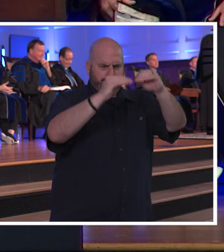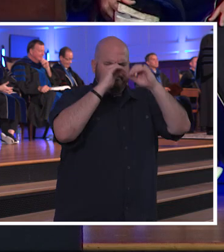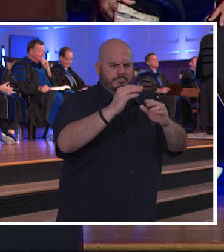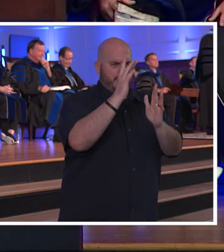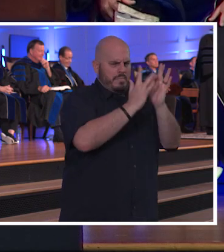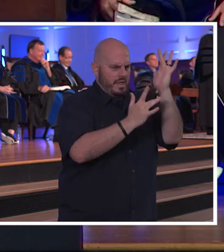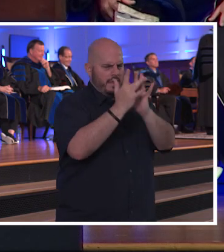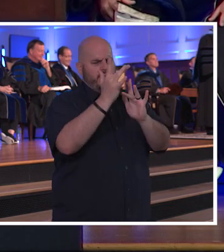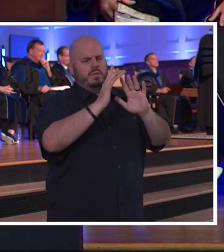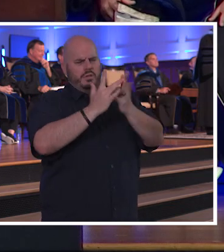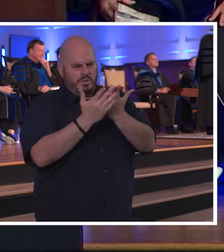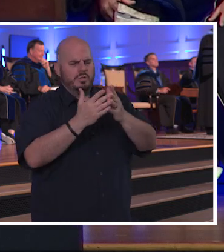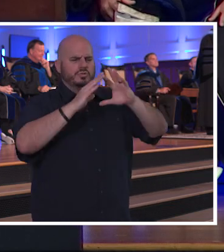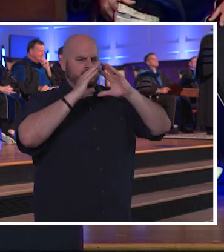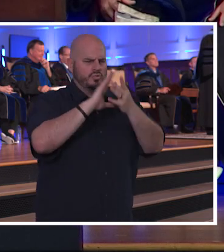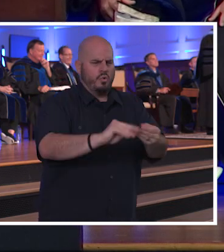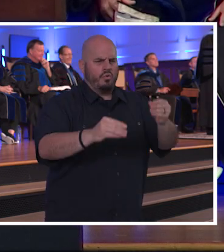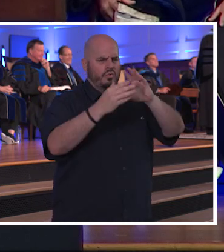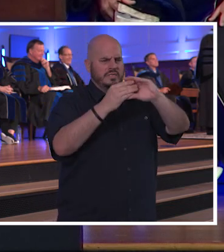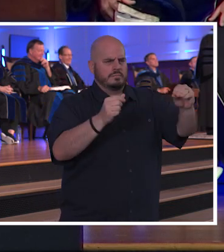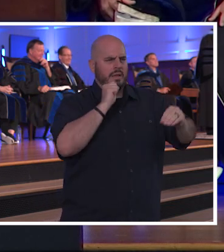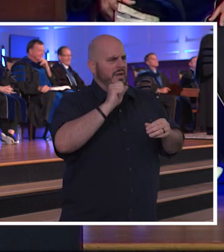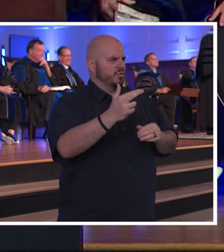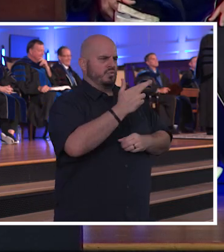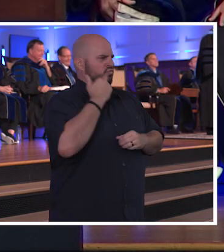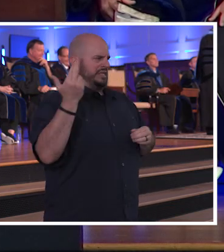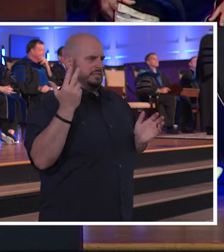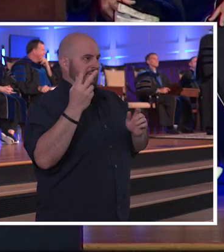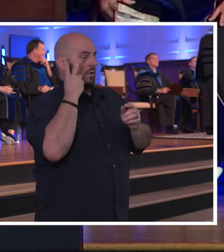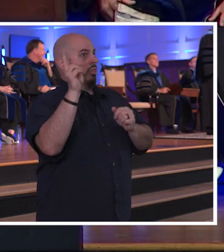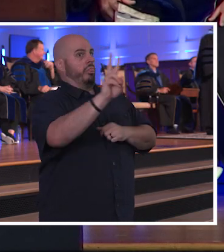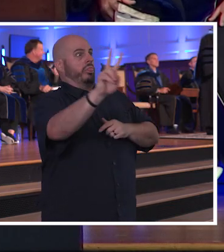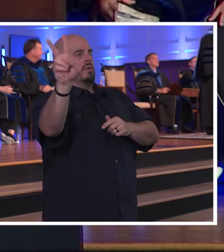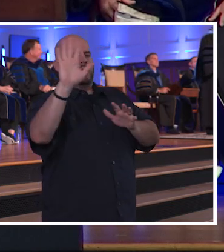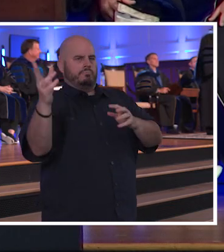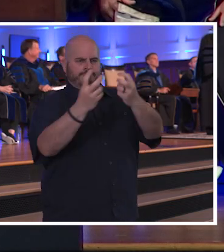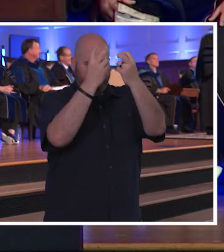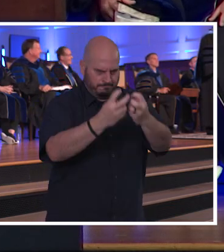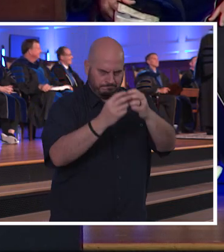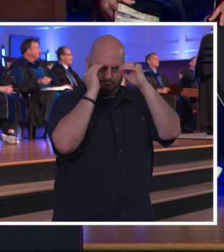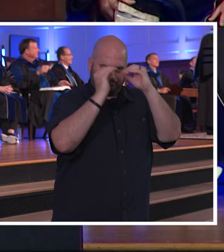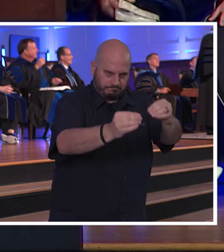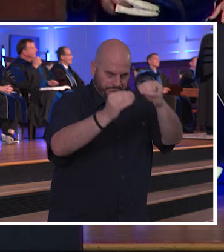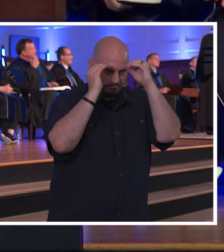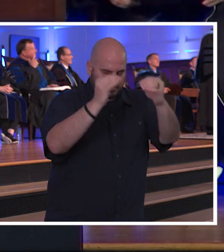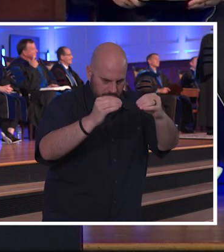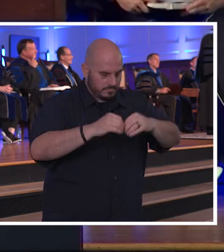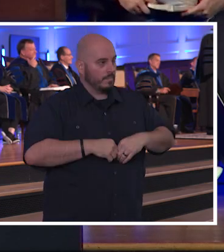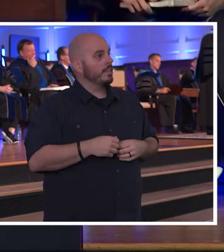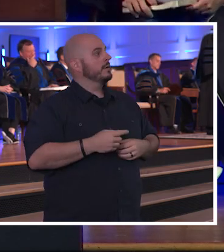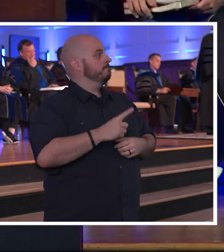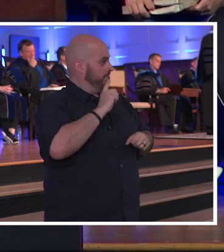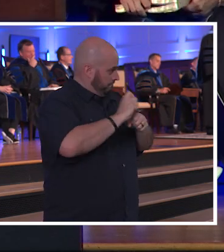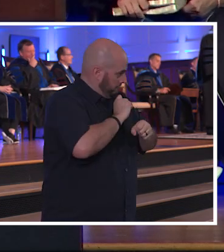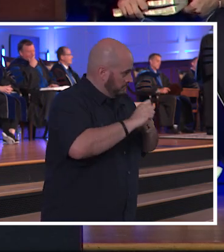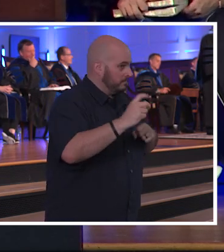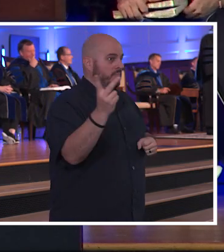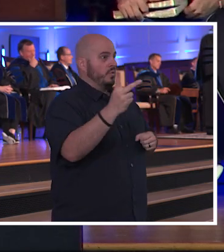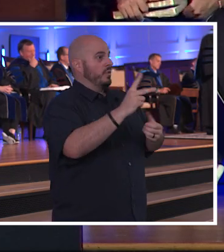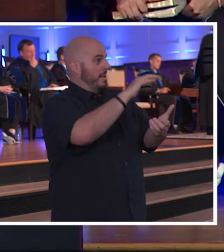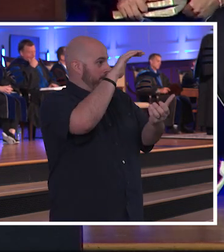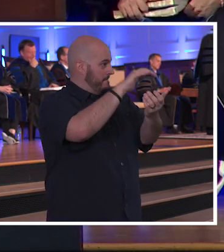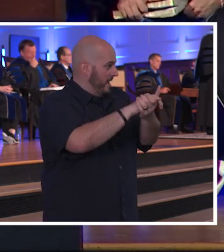about to leave that to chance if they were going to get serious with one another. Well, they did. They married in Yvette's